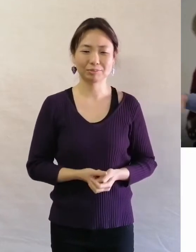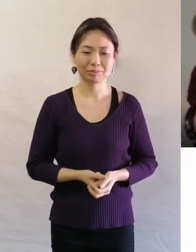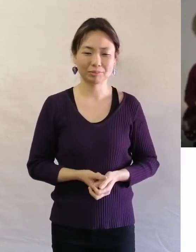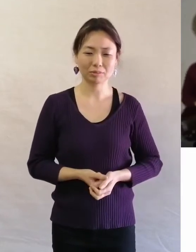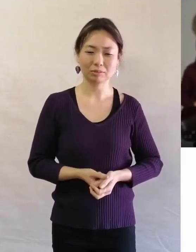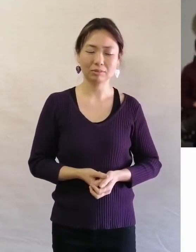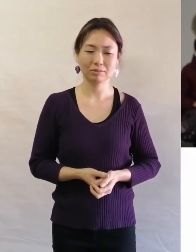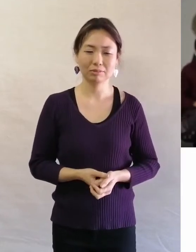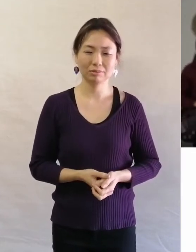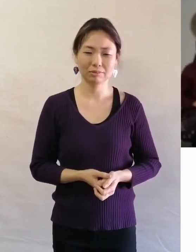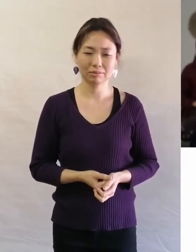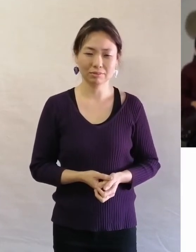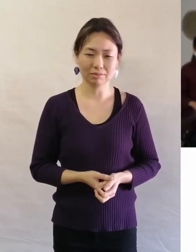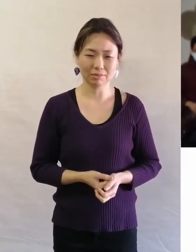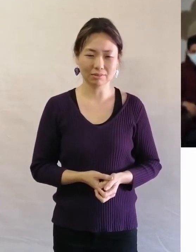God.